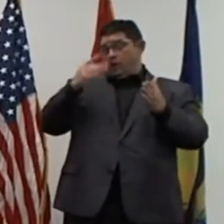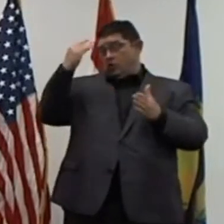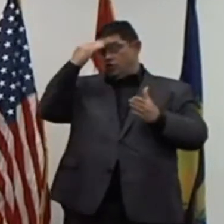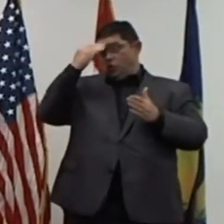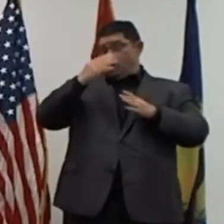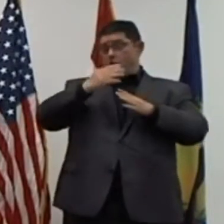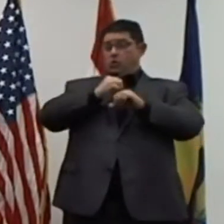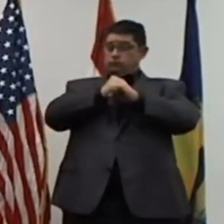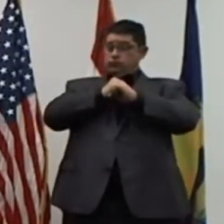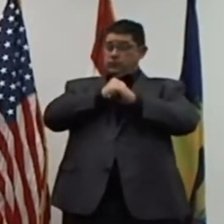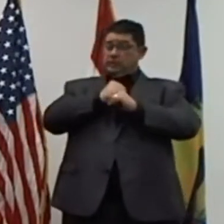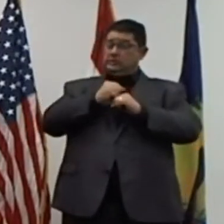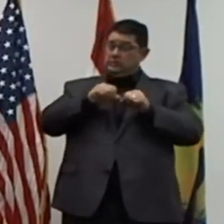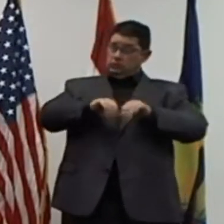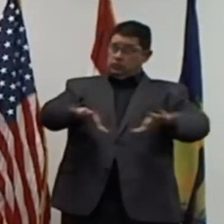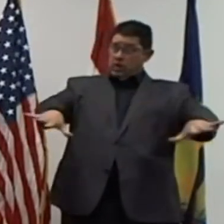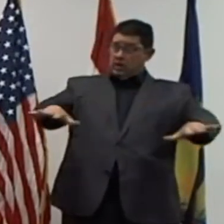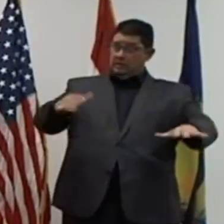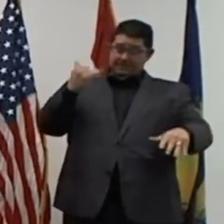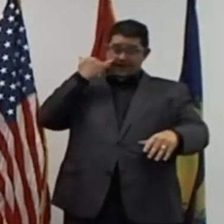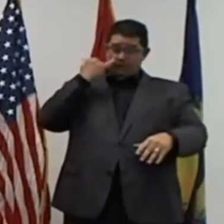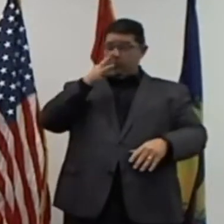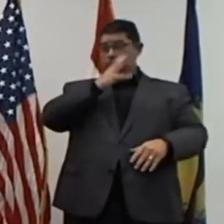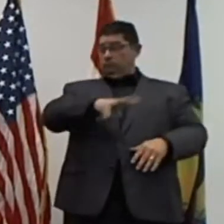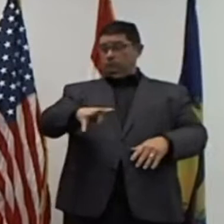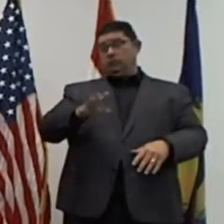in the community. If we don't do that, then we will have a problem.